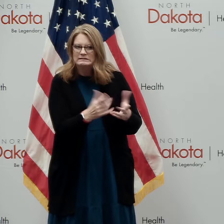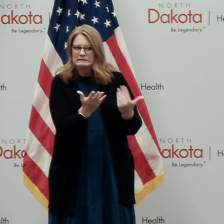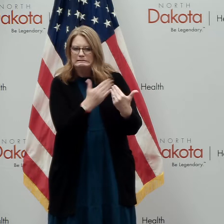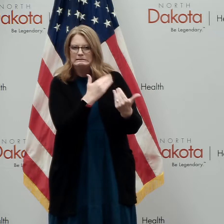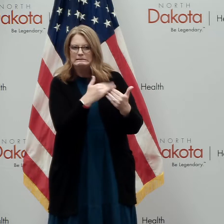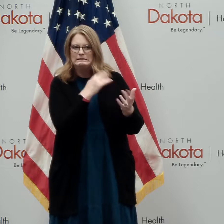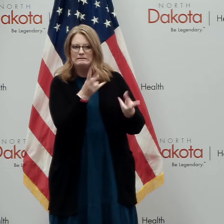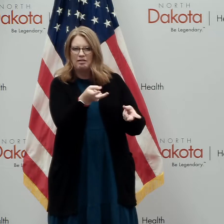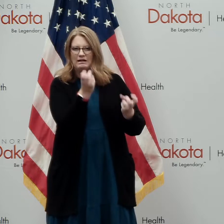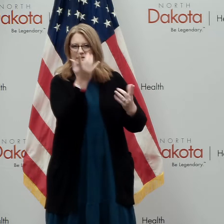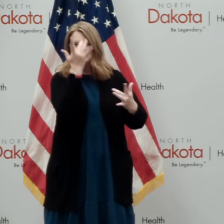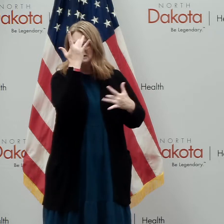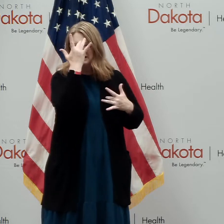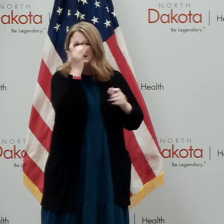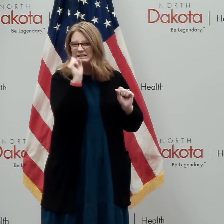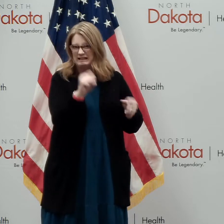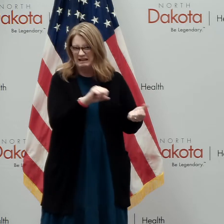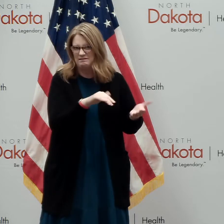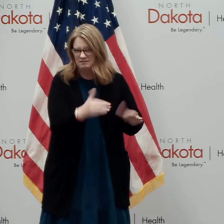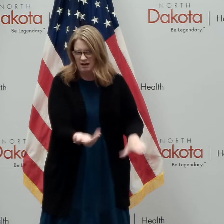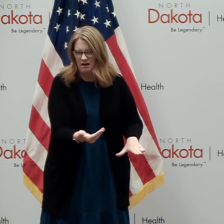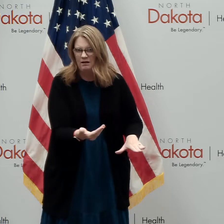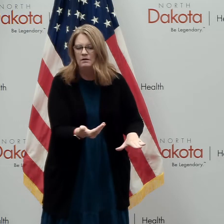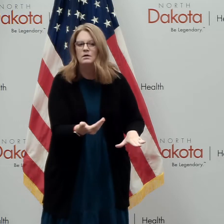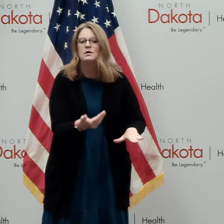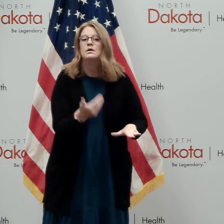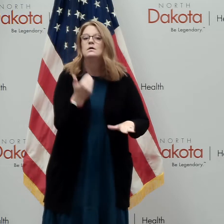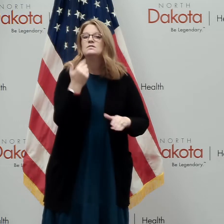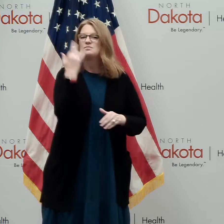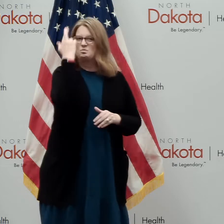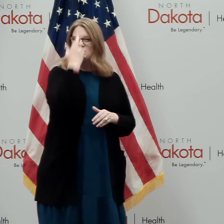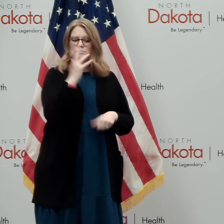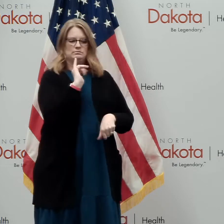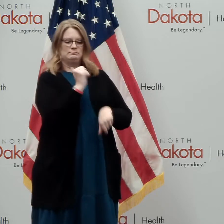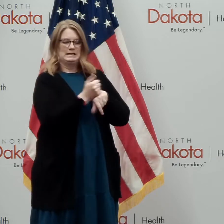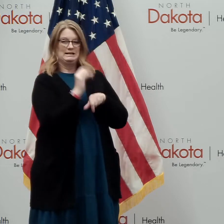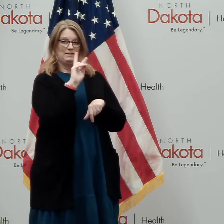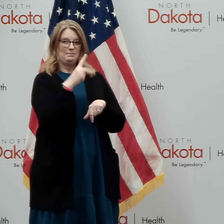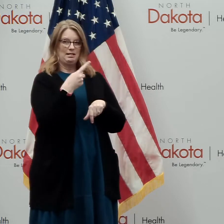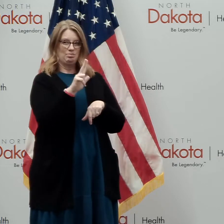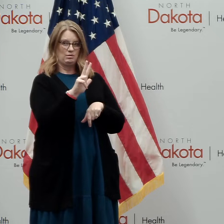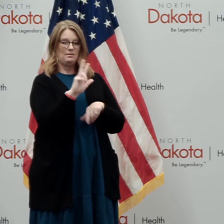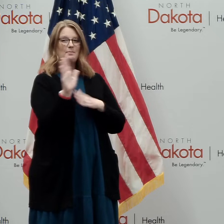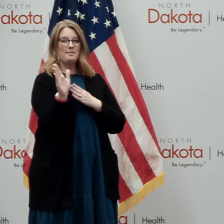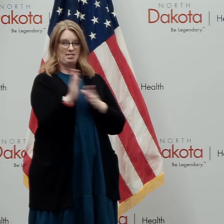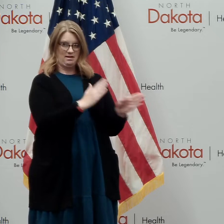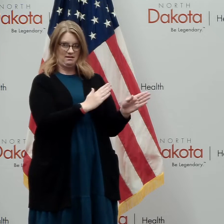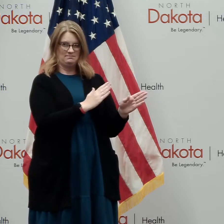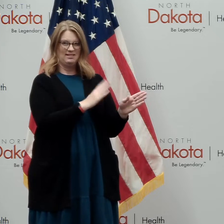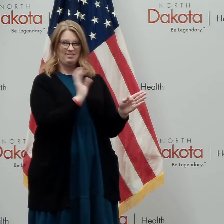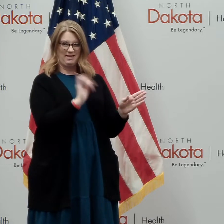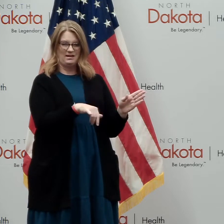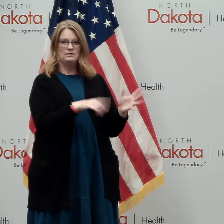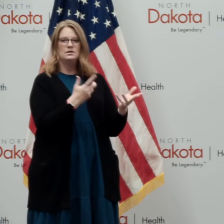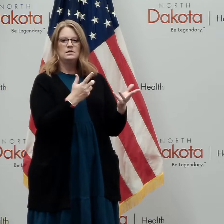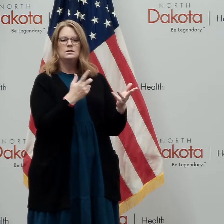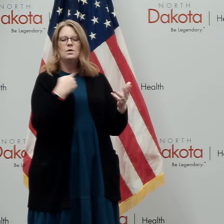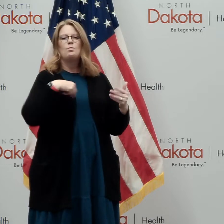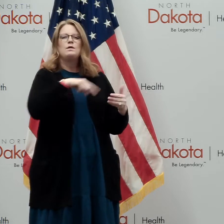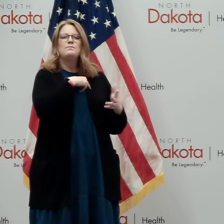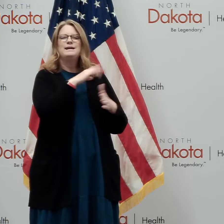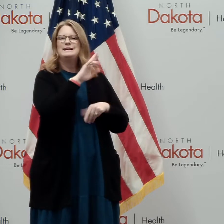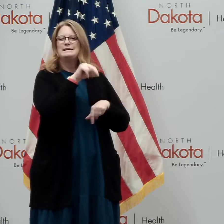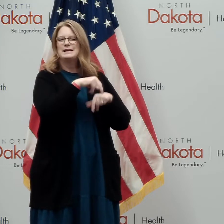since we've launched our VP3, or the Vulnerable Population Protection Plan. We've been a national leader in the